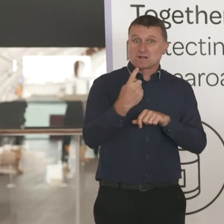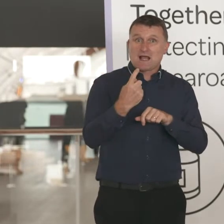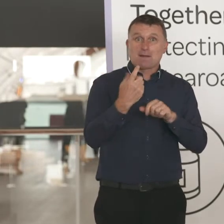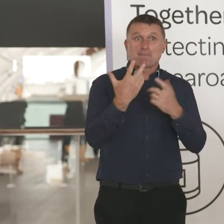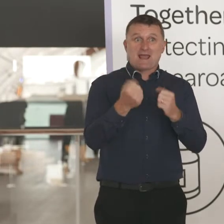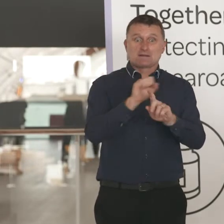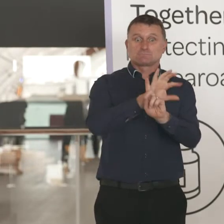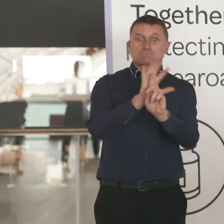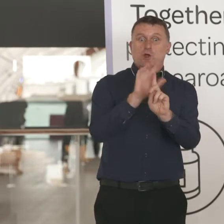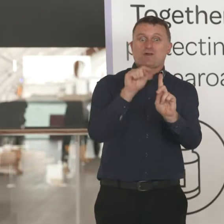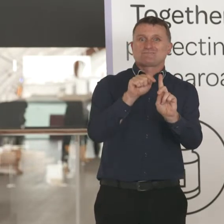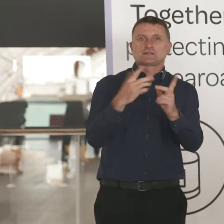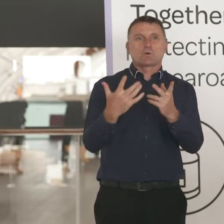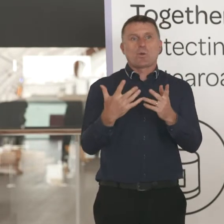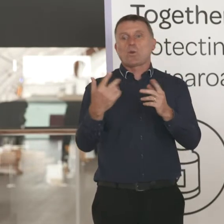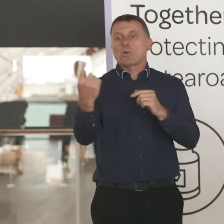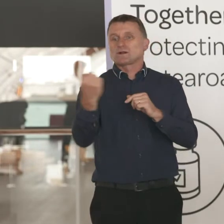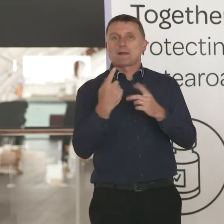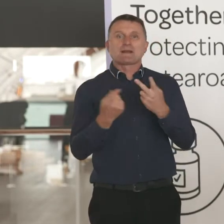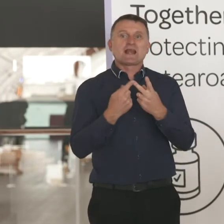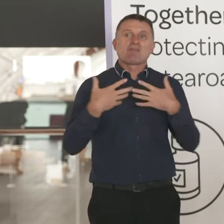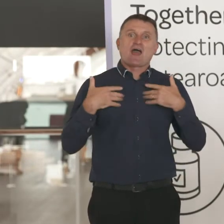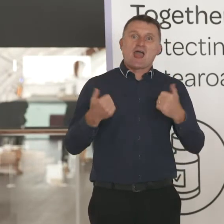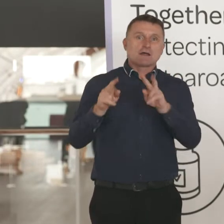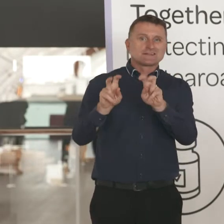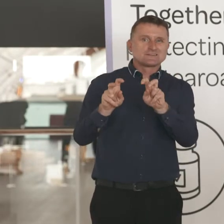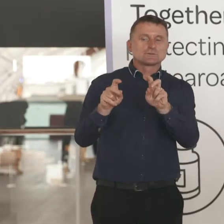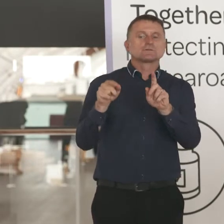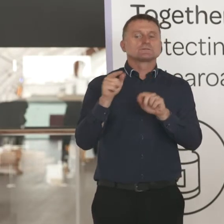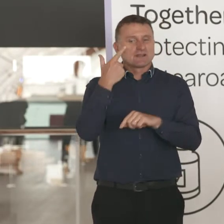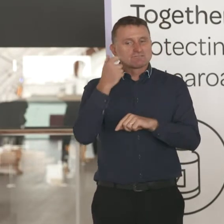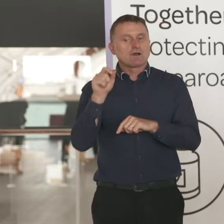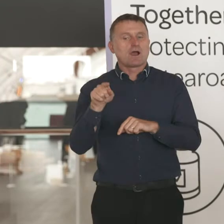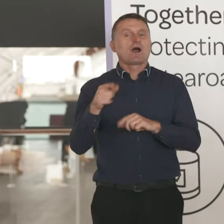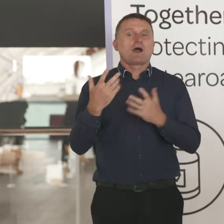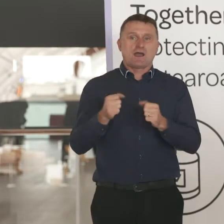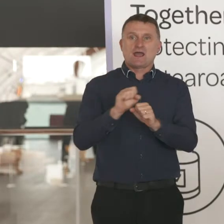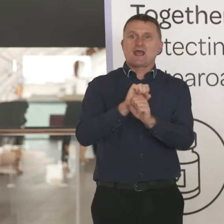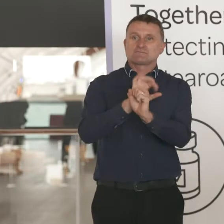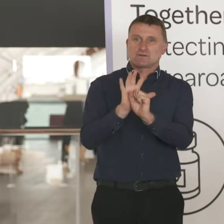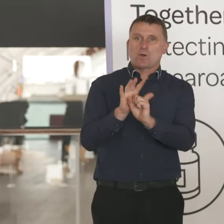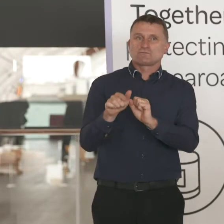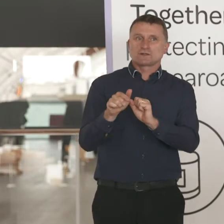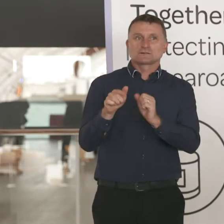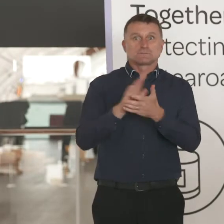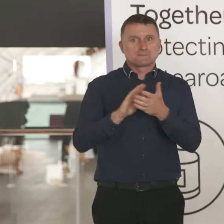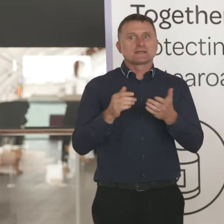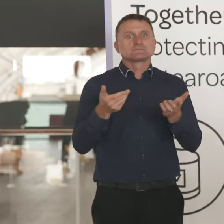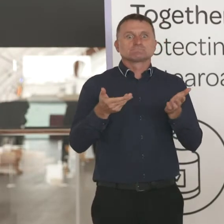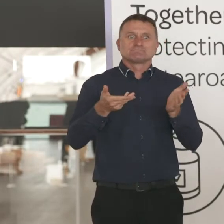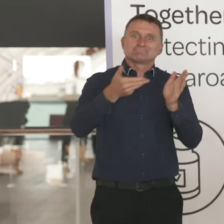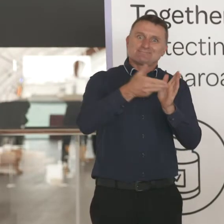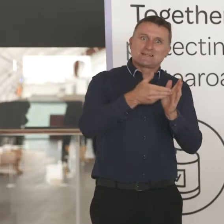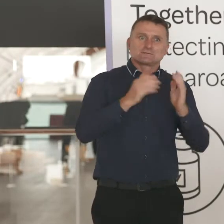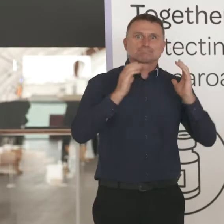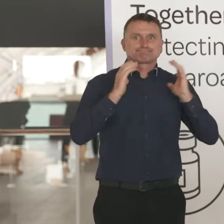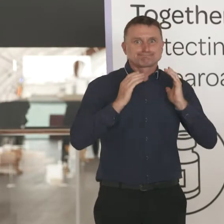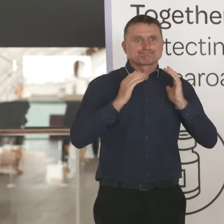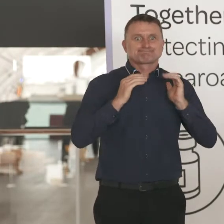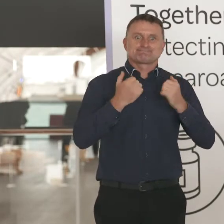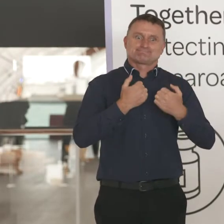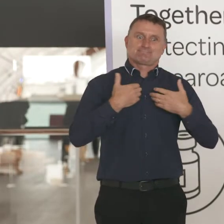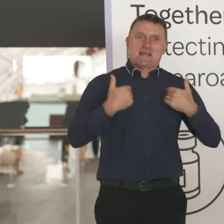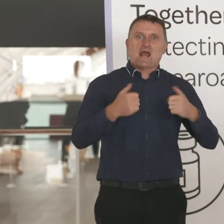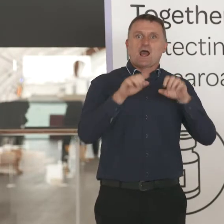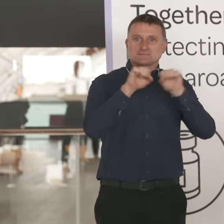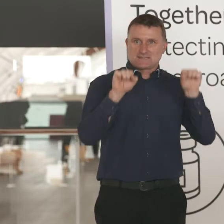due to COVID, putting pressure on our negative pressure rooms across hospital networks. So yes, that is difficult for us, but we